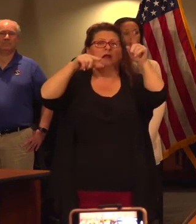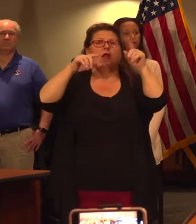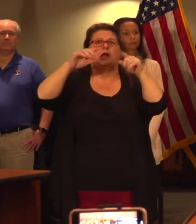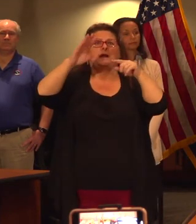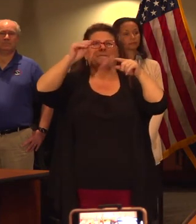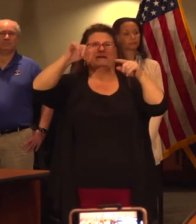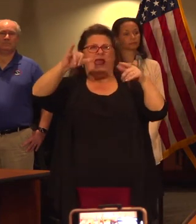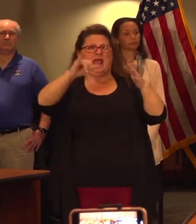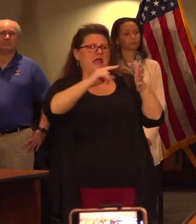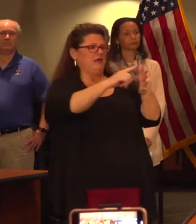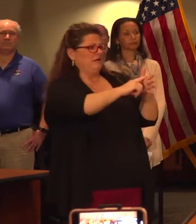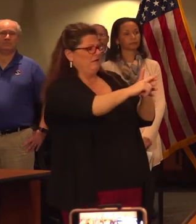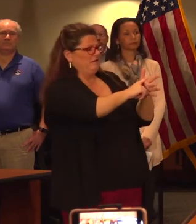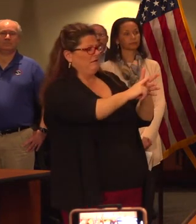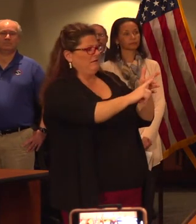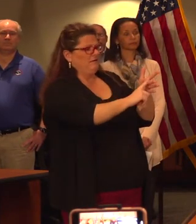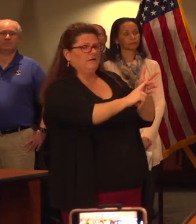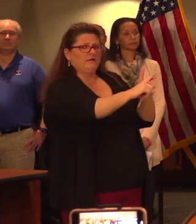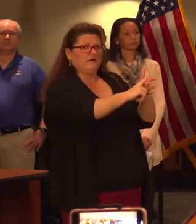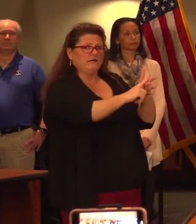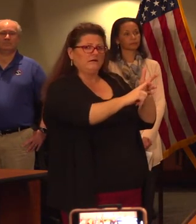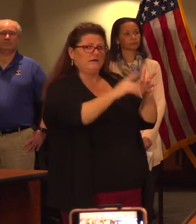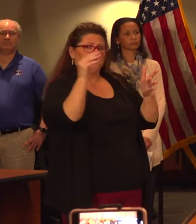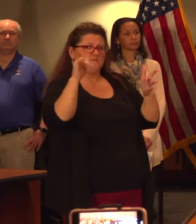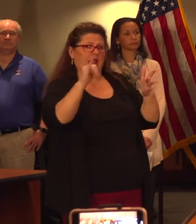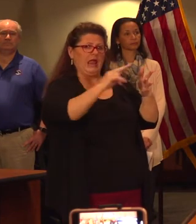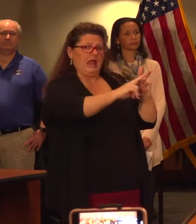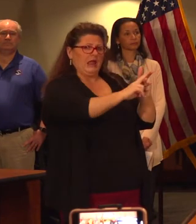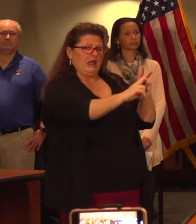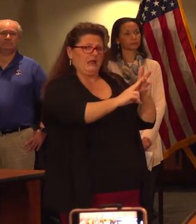know how to shut down, how to start back up. So they are now